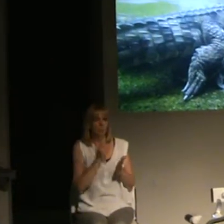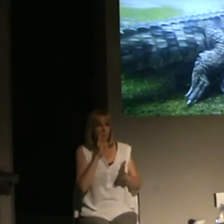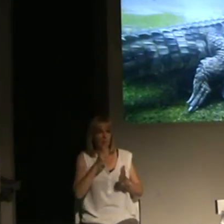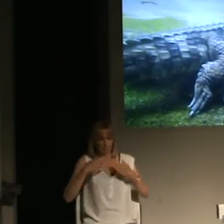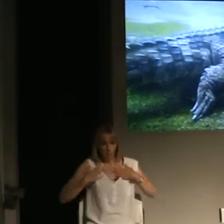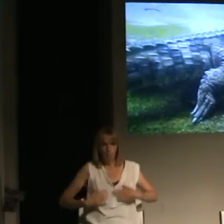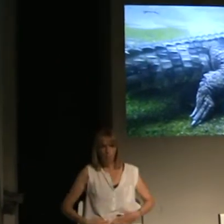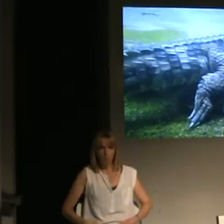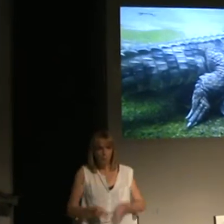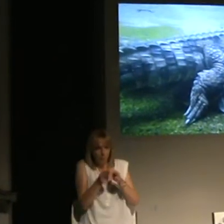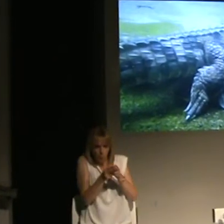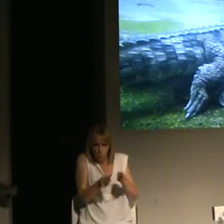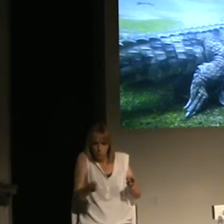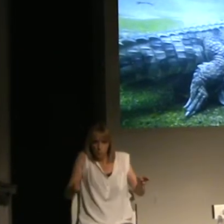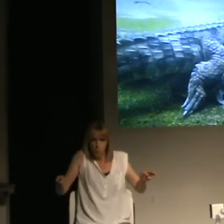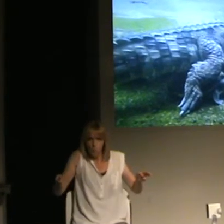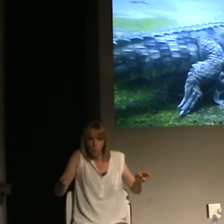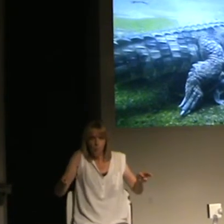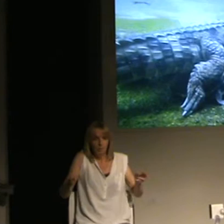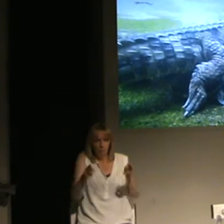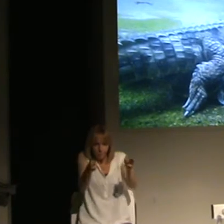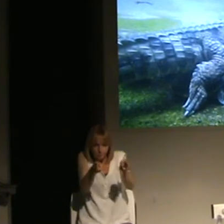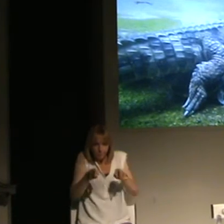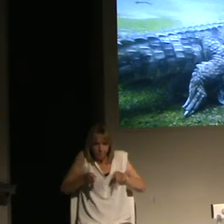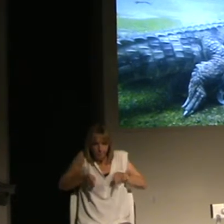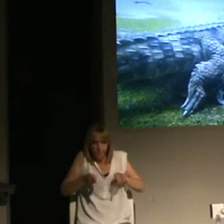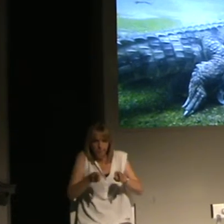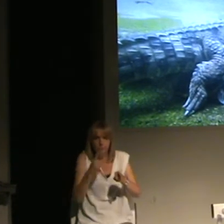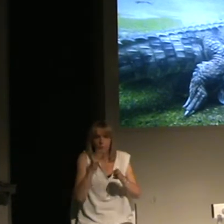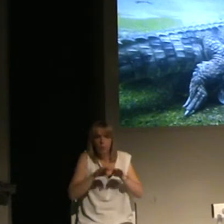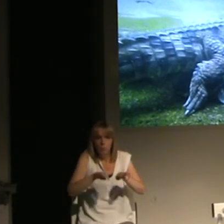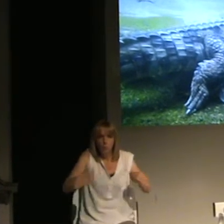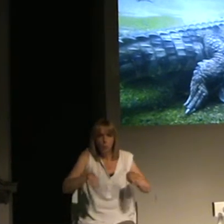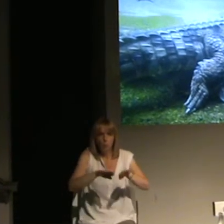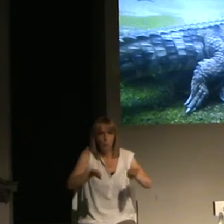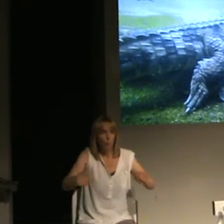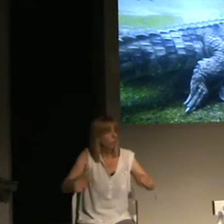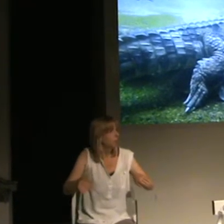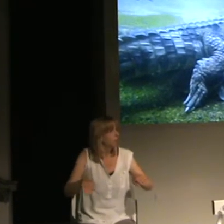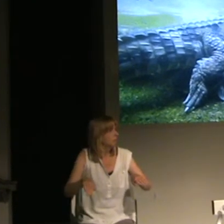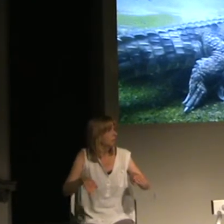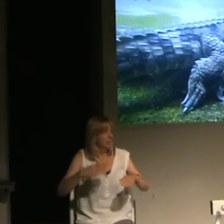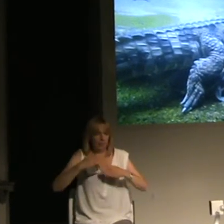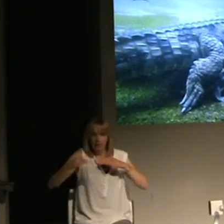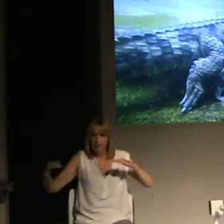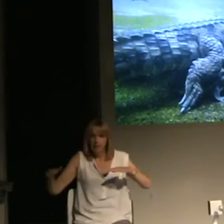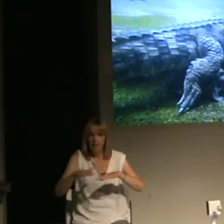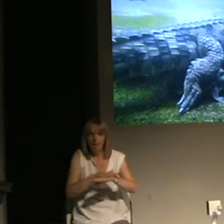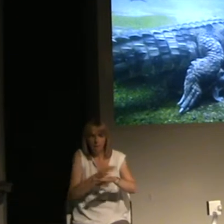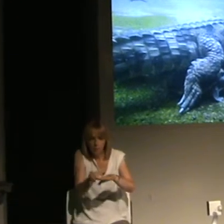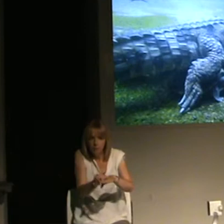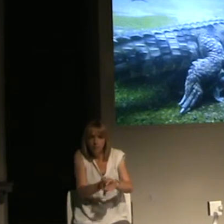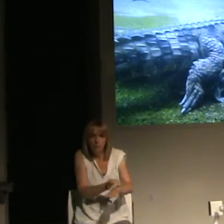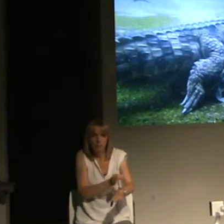long, thin body, streamlined for swimming, and then The body's covered in scales, and underneath